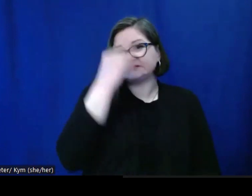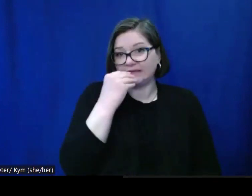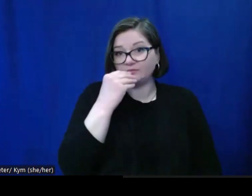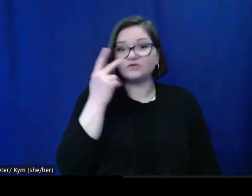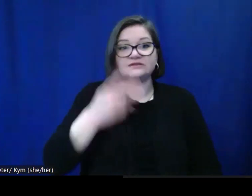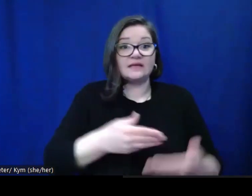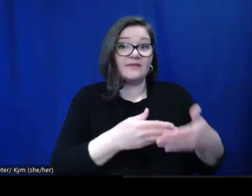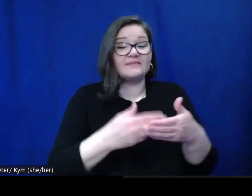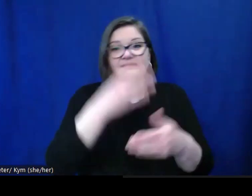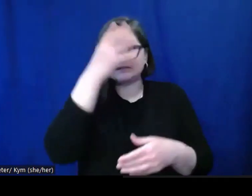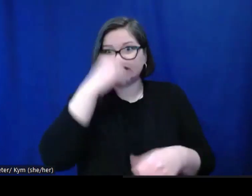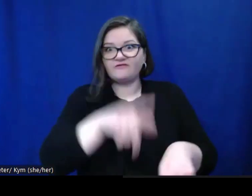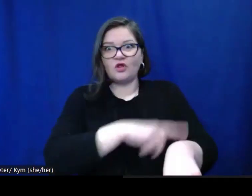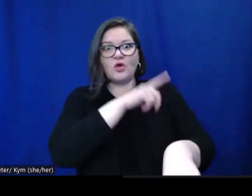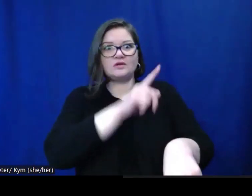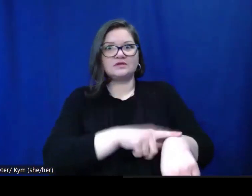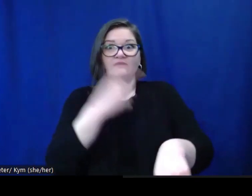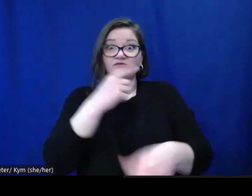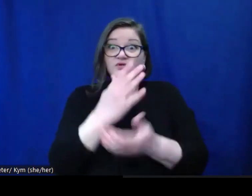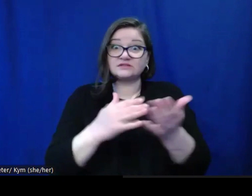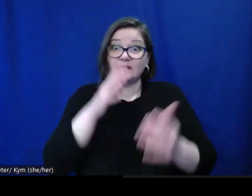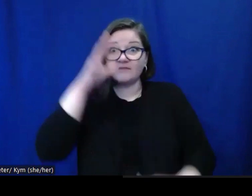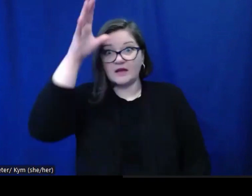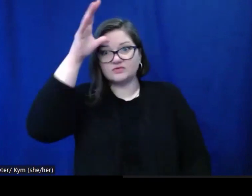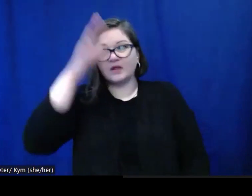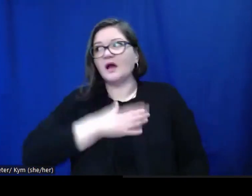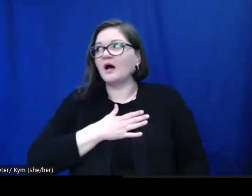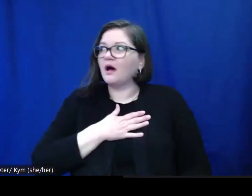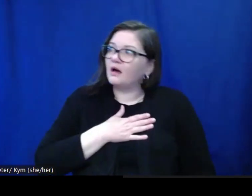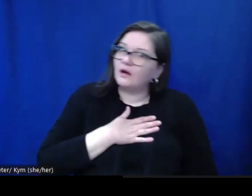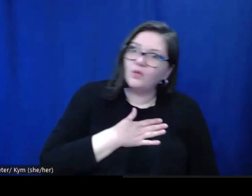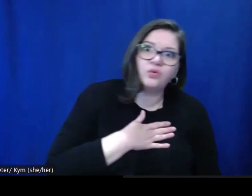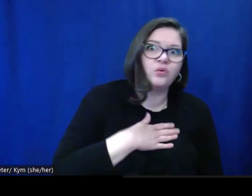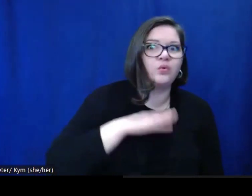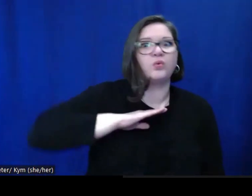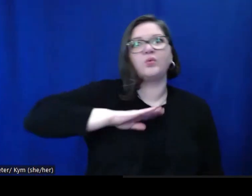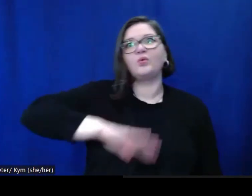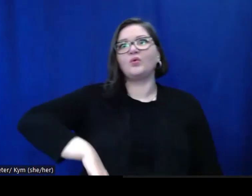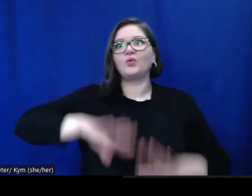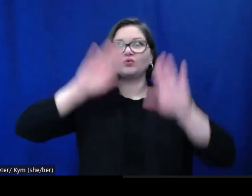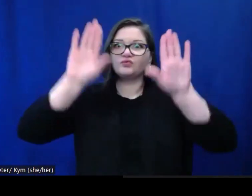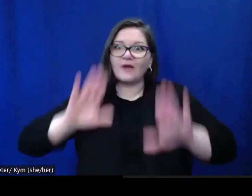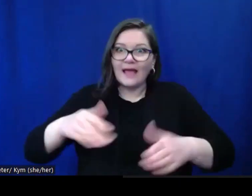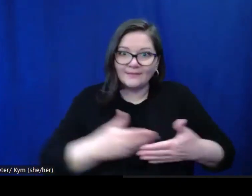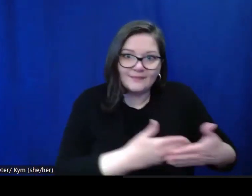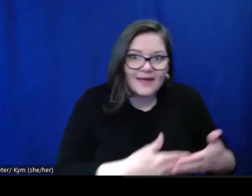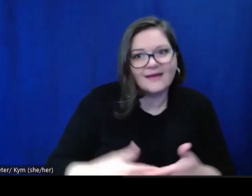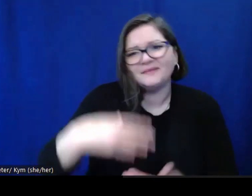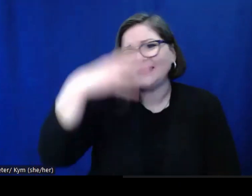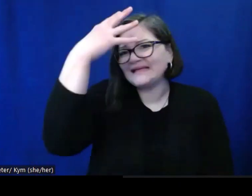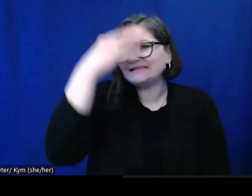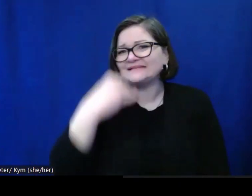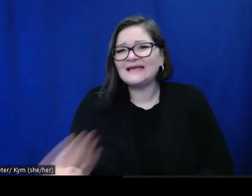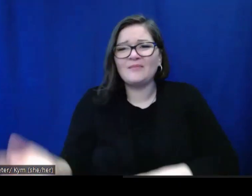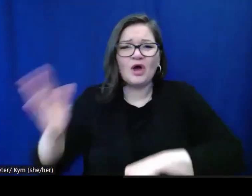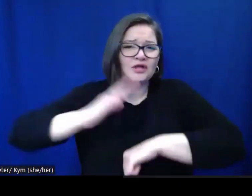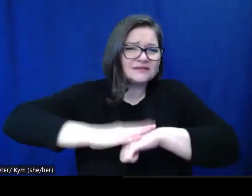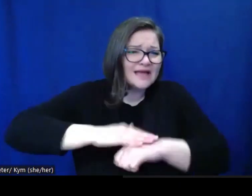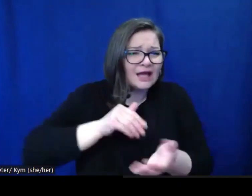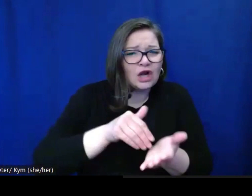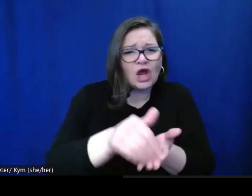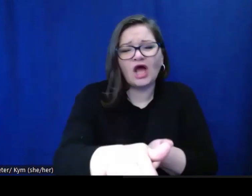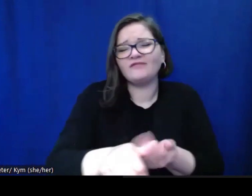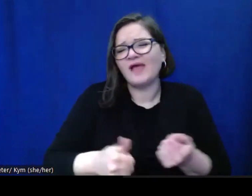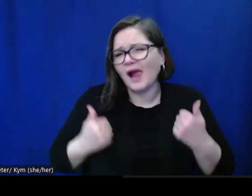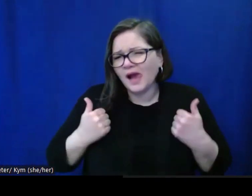time. And for some parents, it's like, oh, they're a great baby. They sleep all the time. They sleep all day, right? And so we're